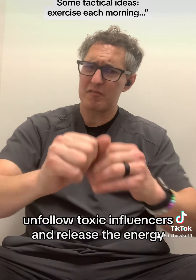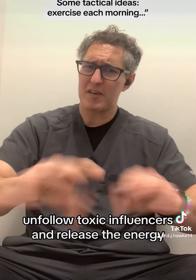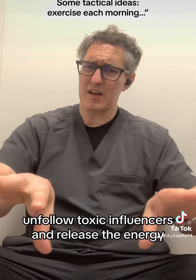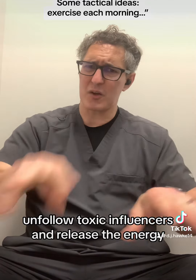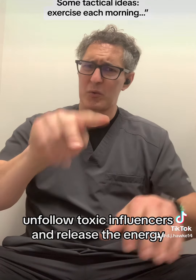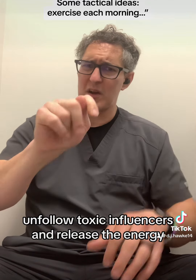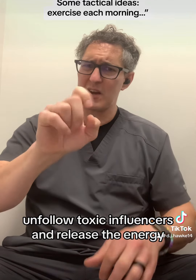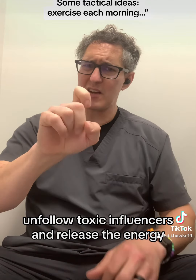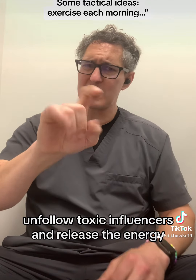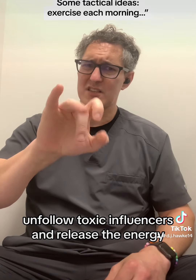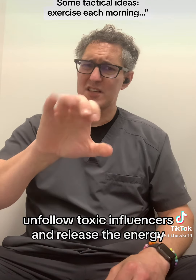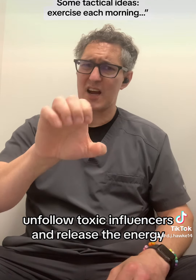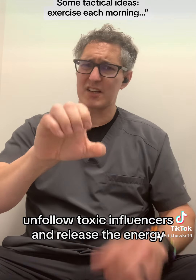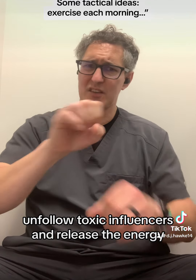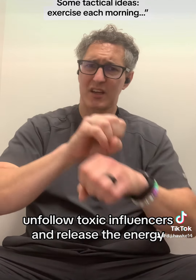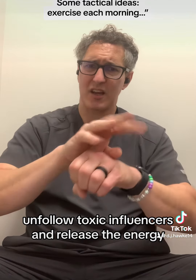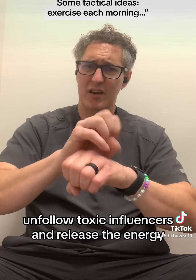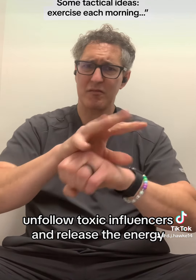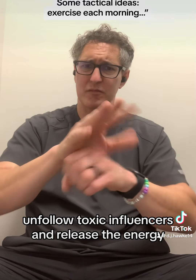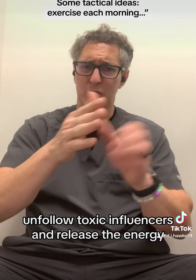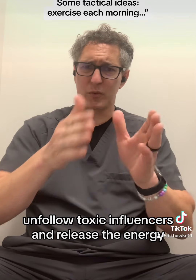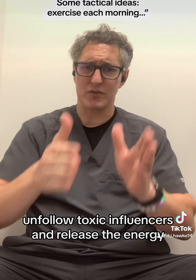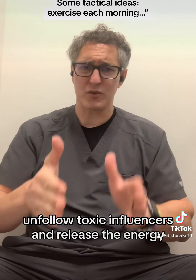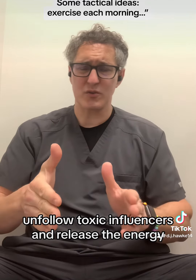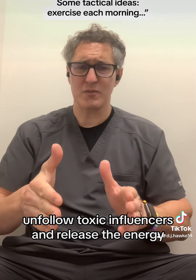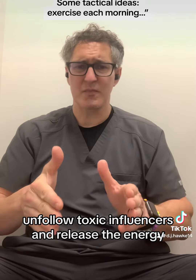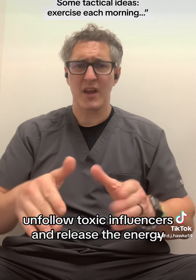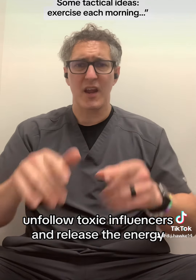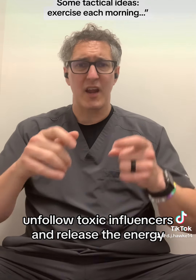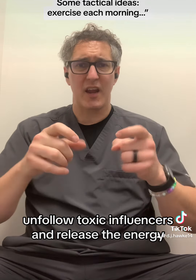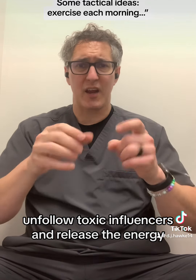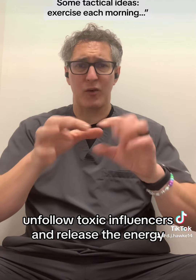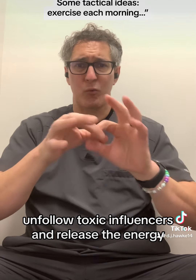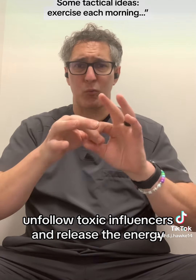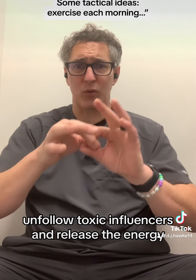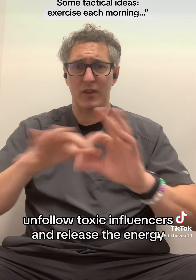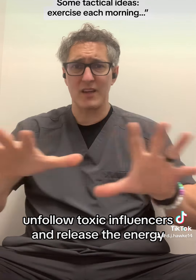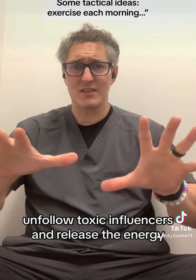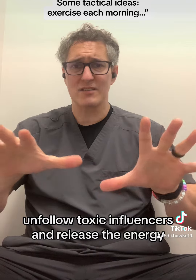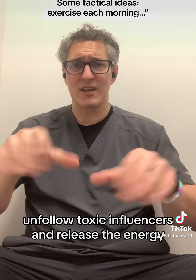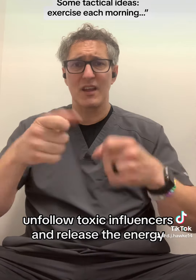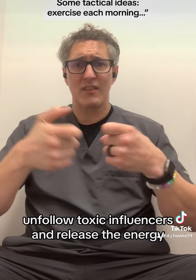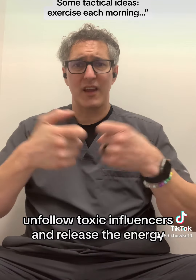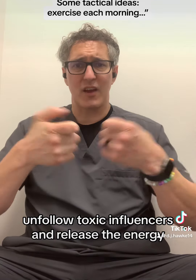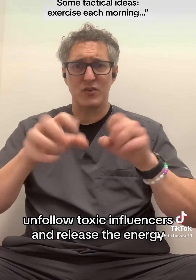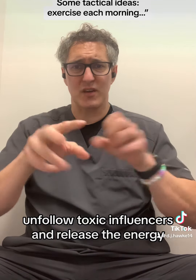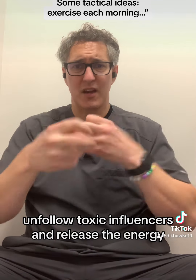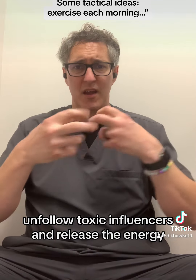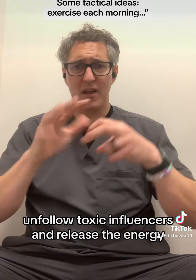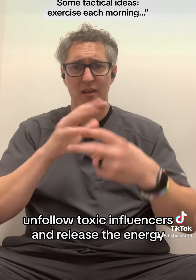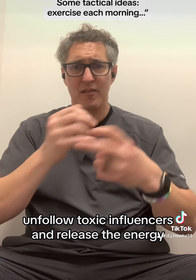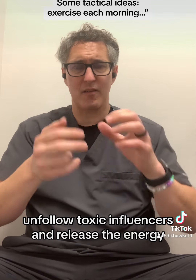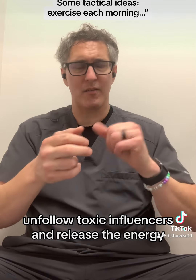Unfollow toxic influencers and release the energy